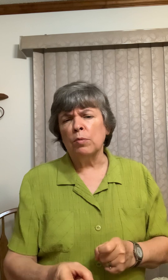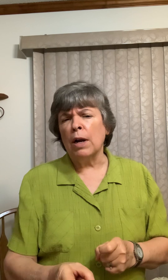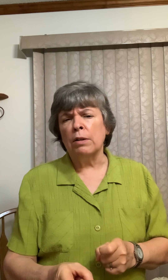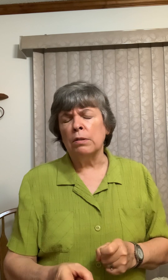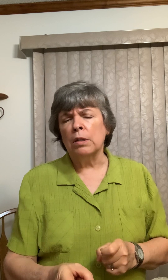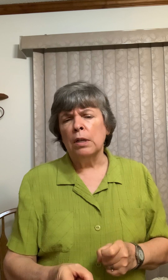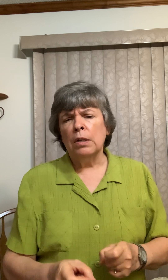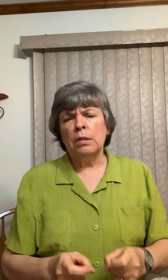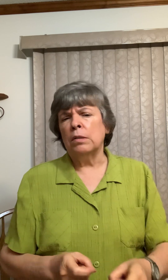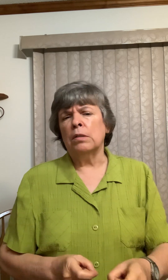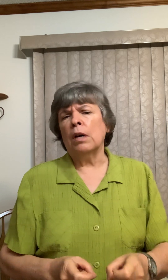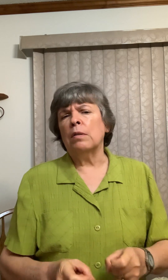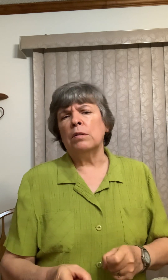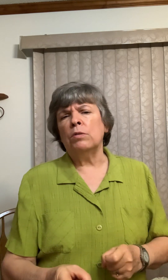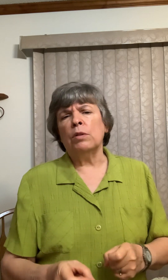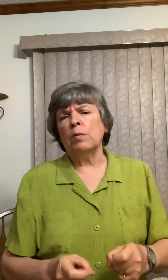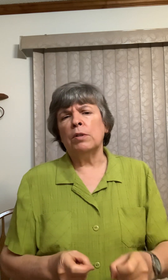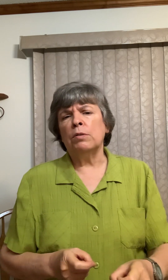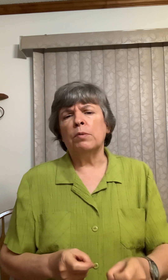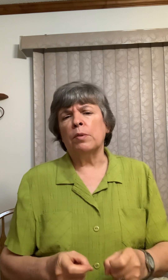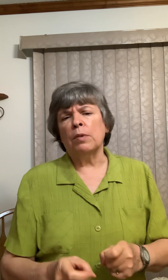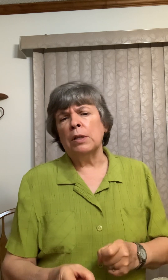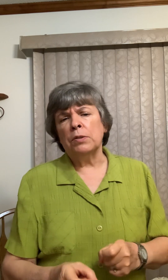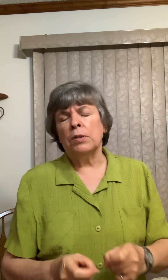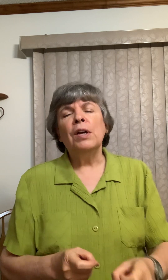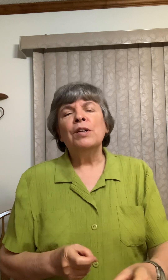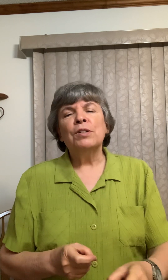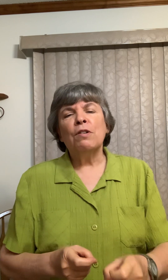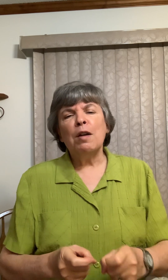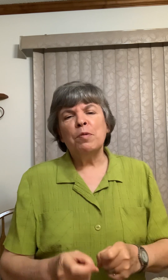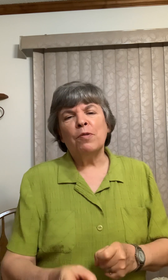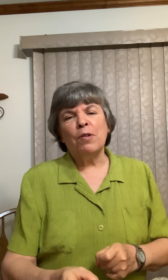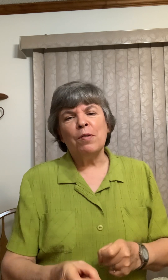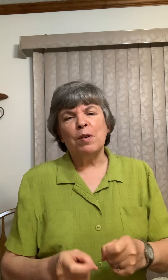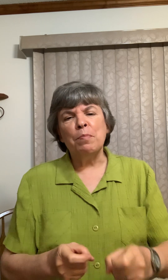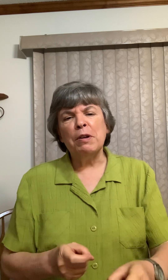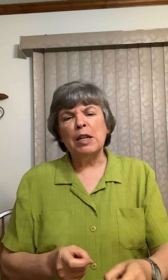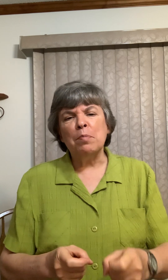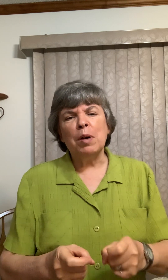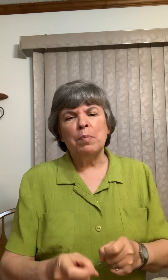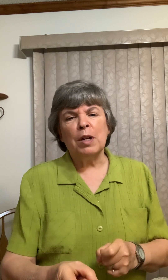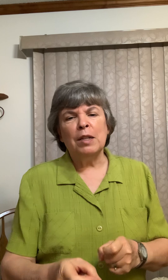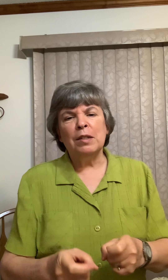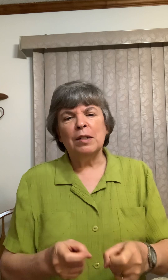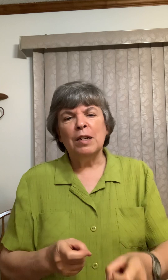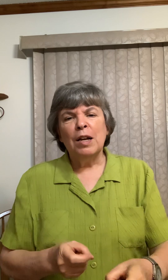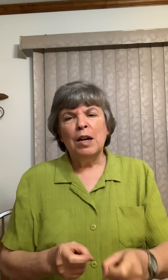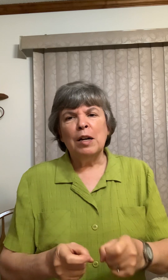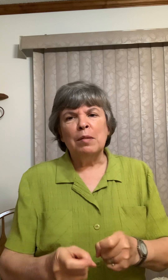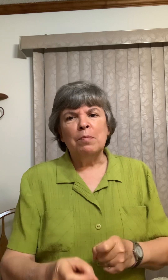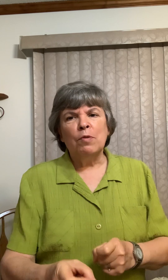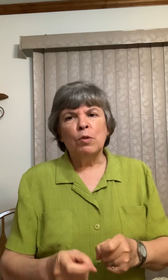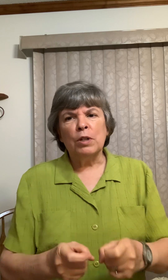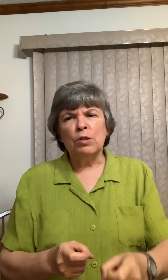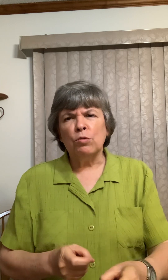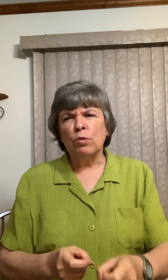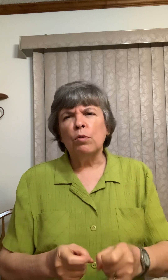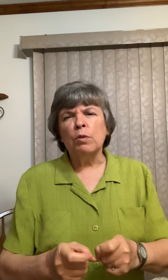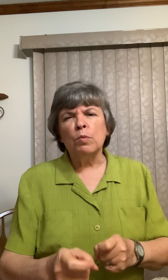rider and this is not usually what you do with the reins. So I prefer the marionette puppet idea. for control or